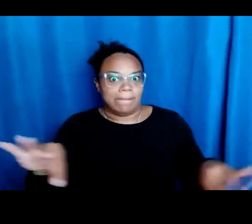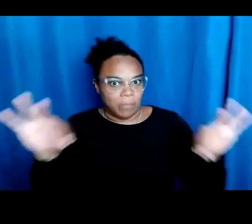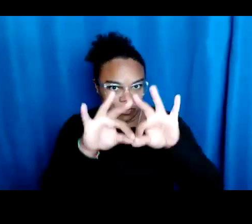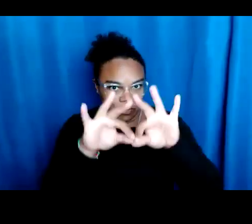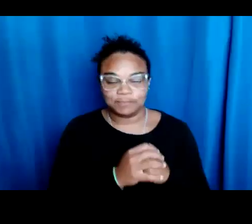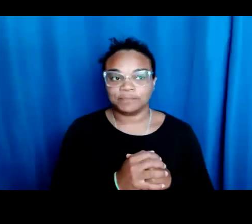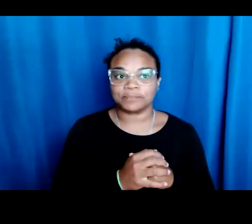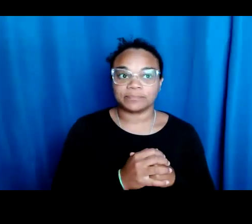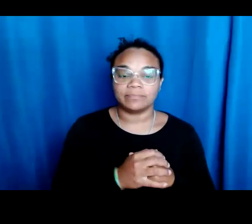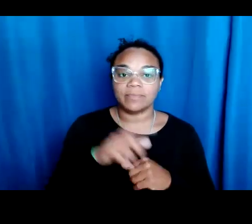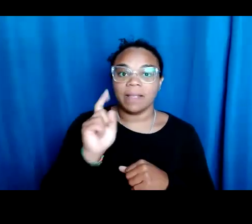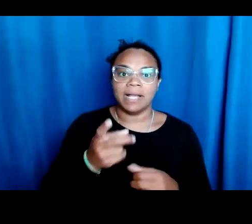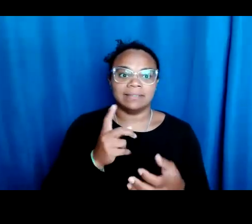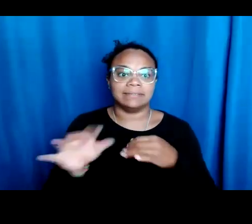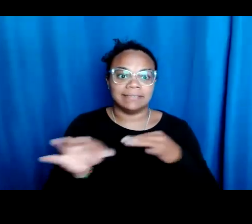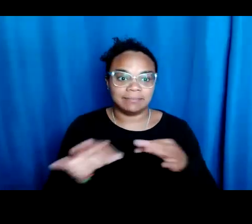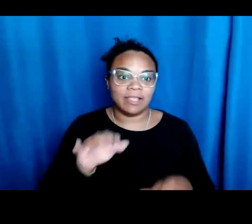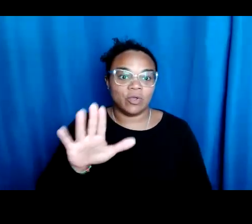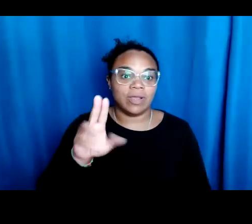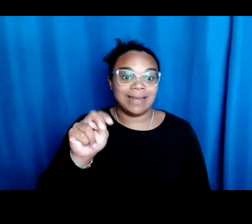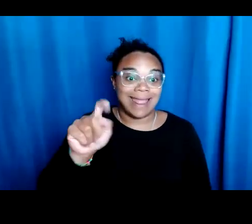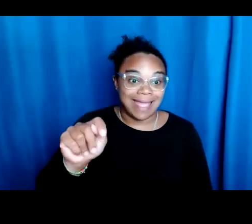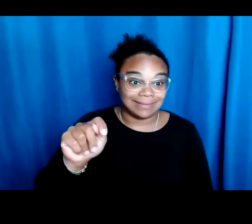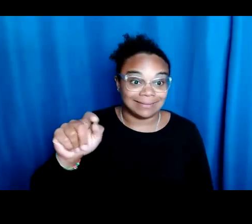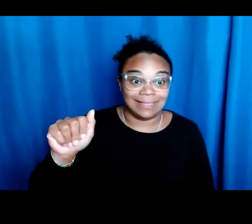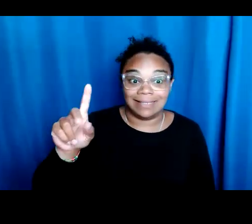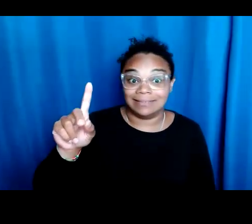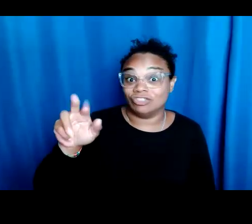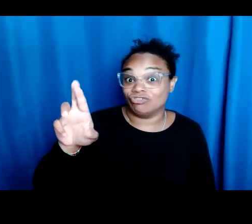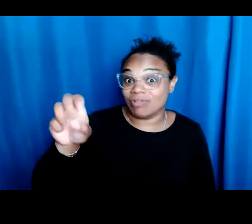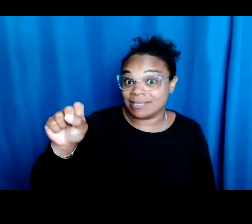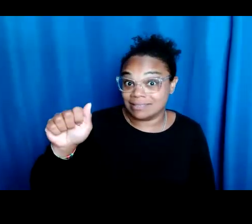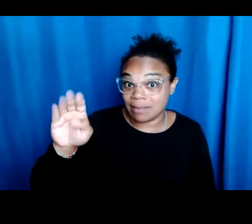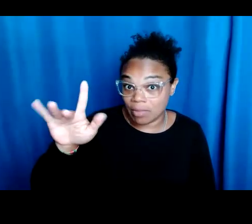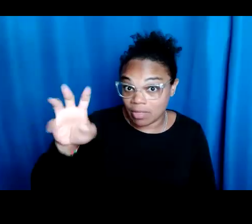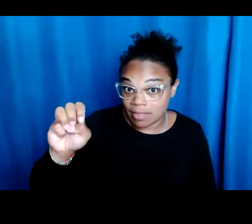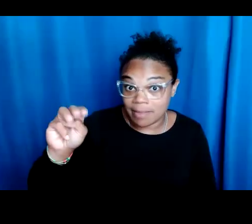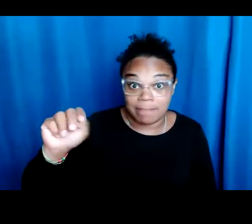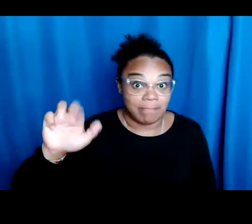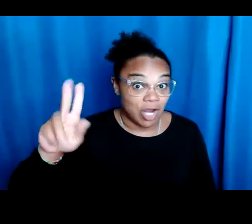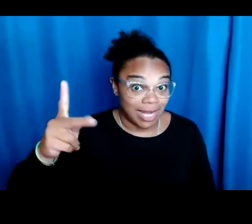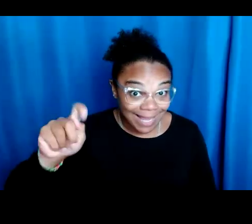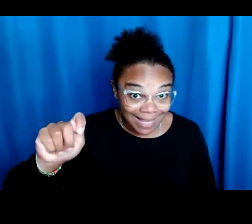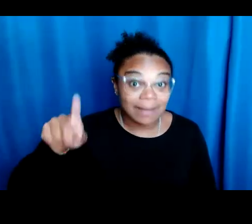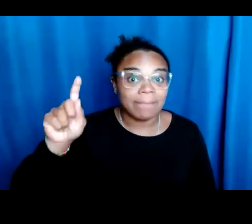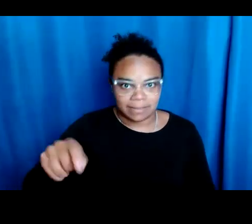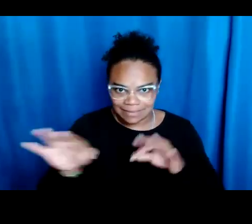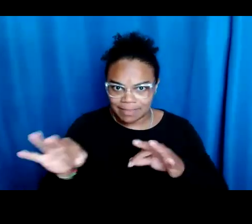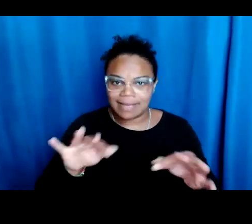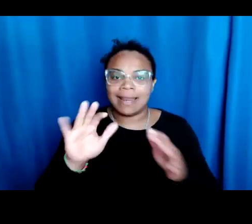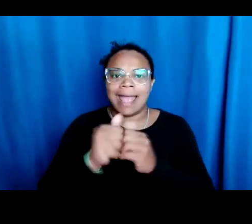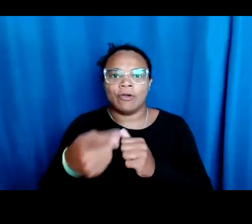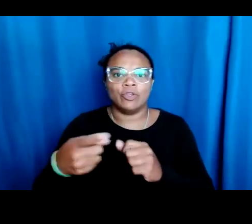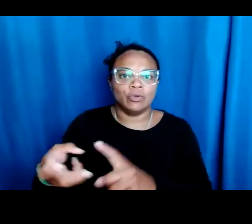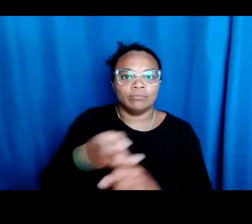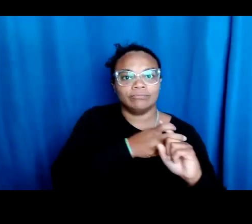addressable market, your marketing budget, and your approach to acquiring customers. So you can